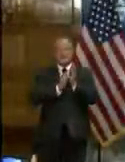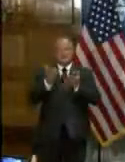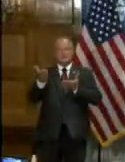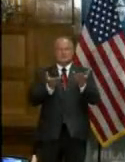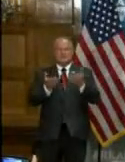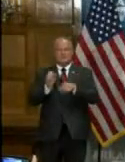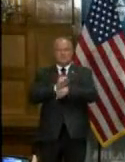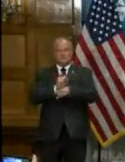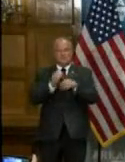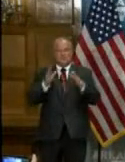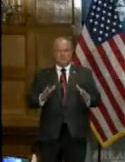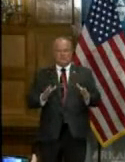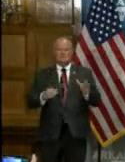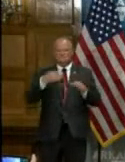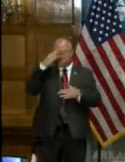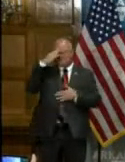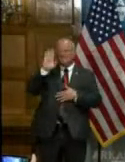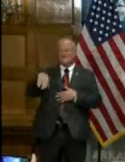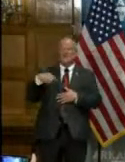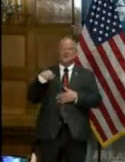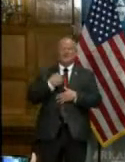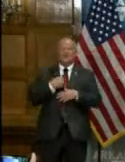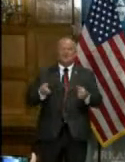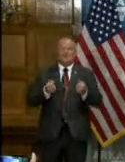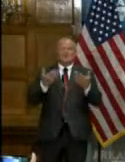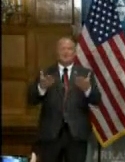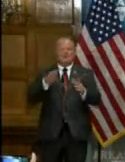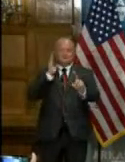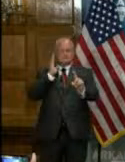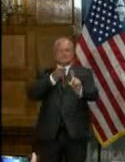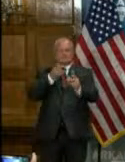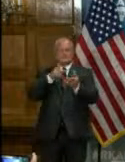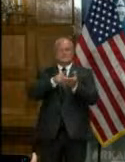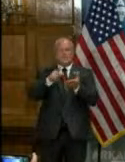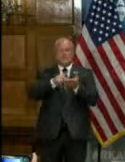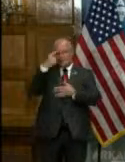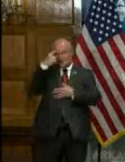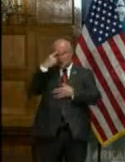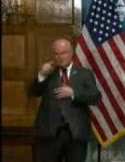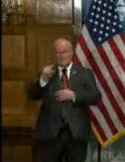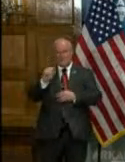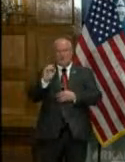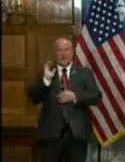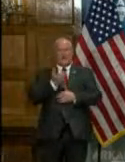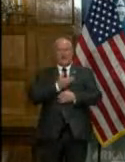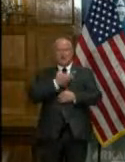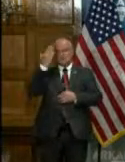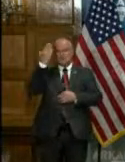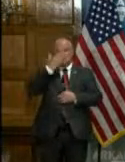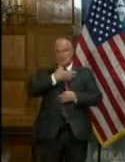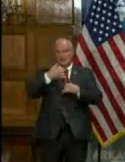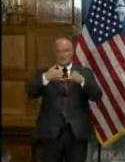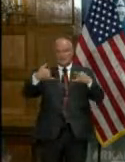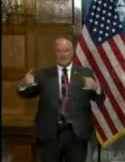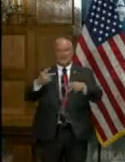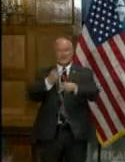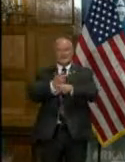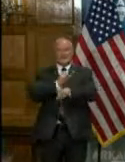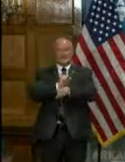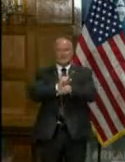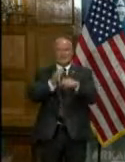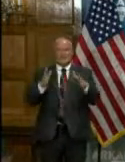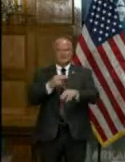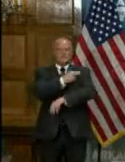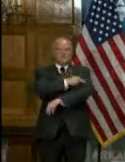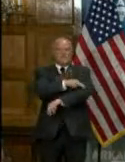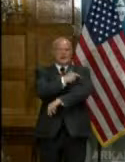service workers. And as you all know, we've provided some direct payments for our frontline care workers in